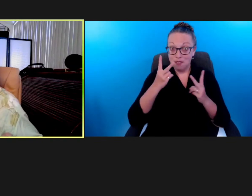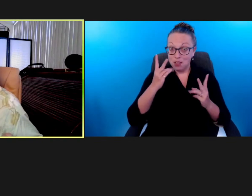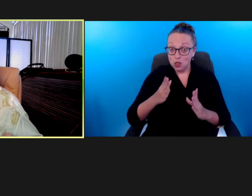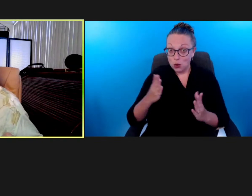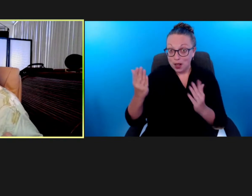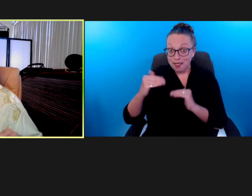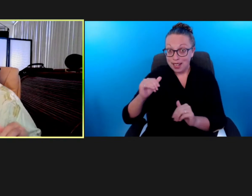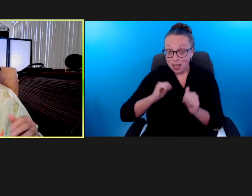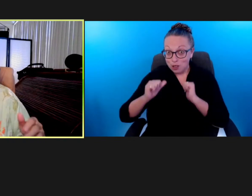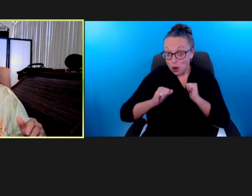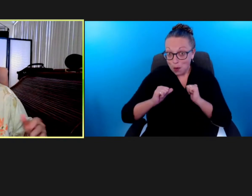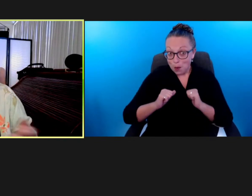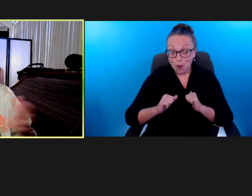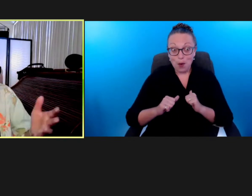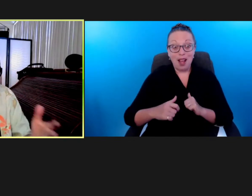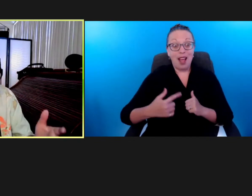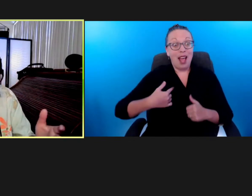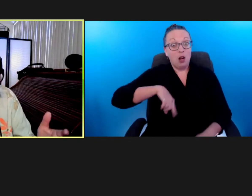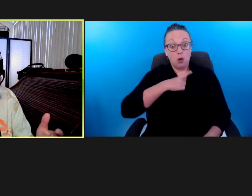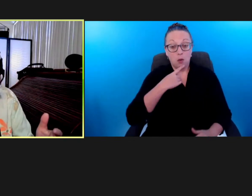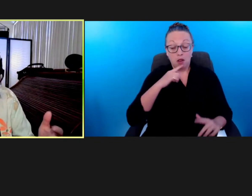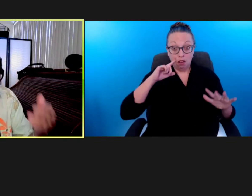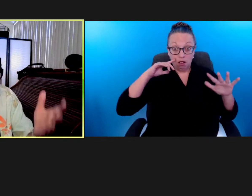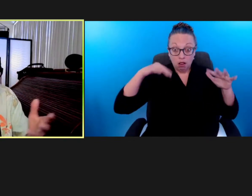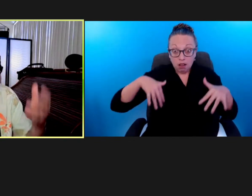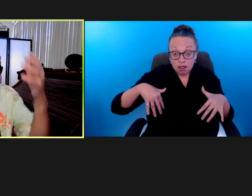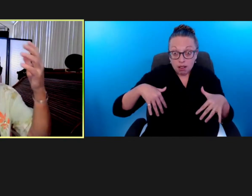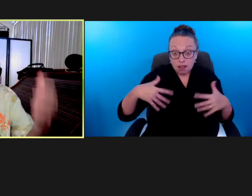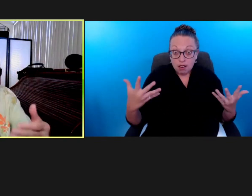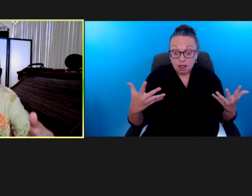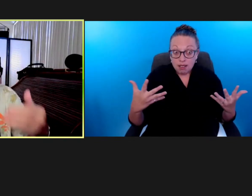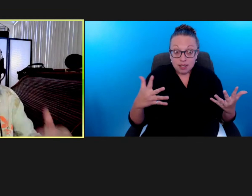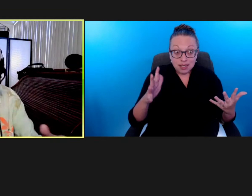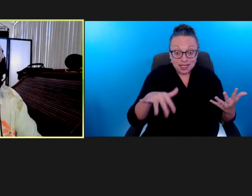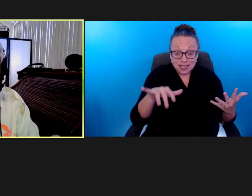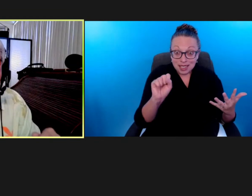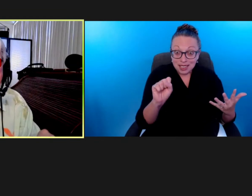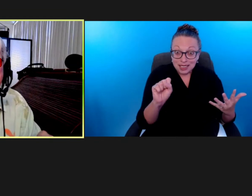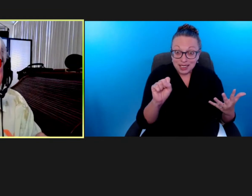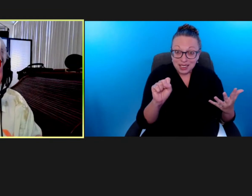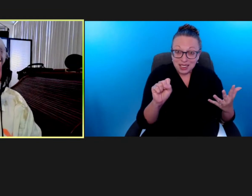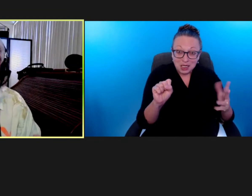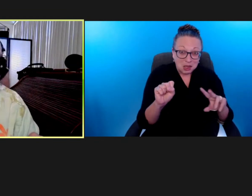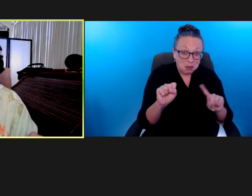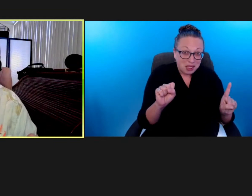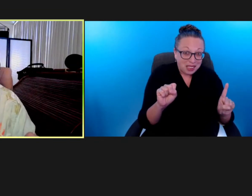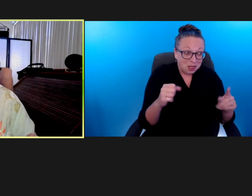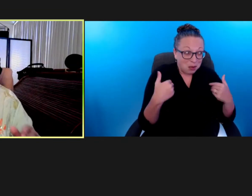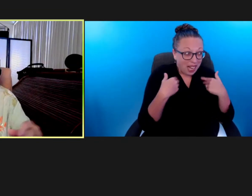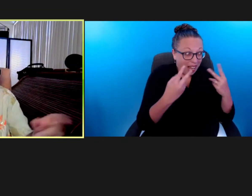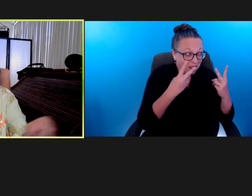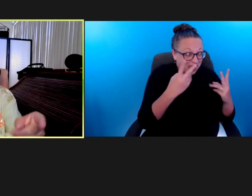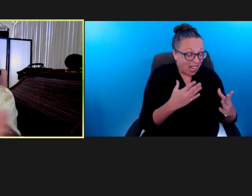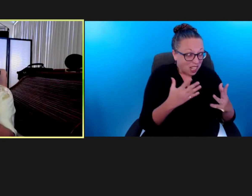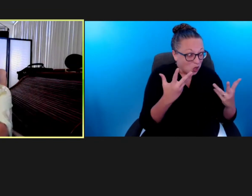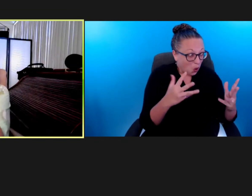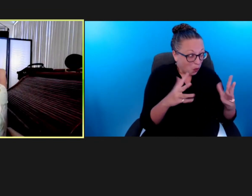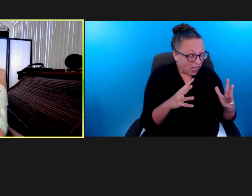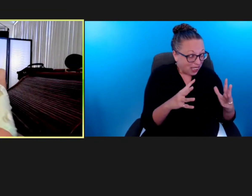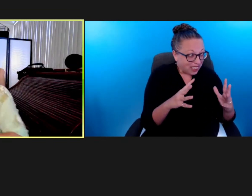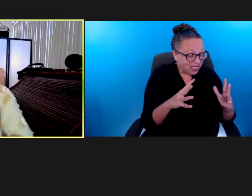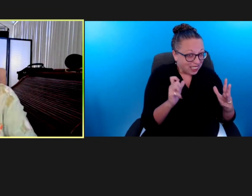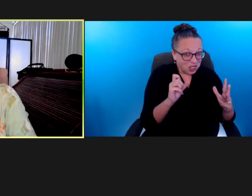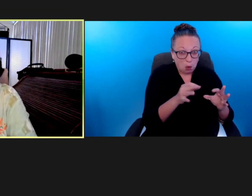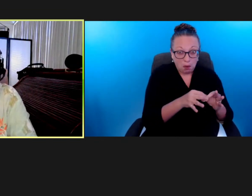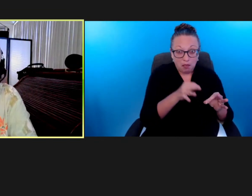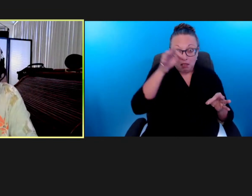show? Yes. And we were baffled. We thought, well, we already have a guest lined up for the next show. Sorry, Dr. Carroll, we will fit you